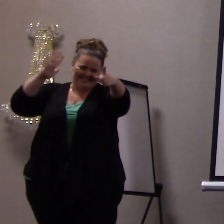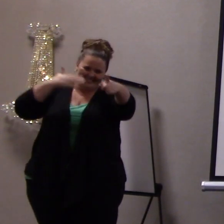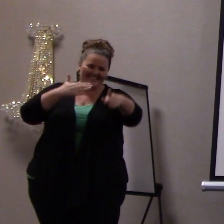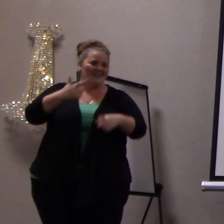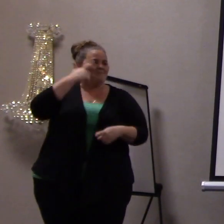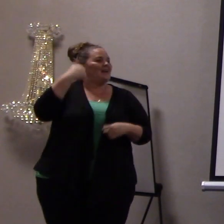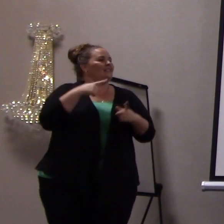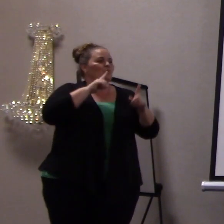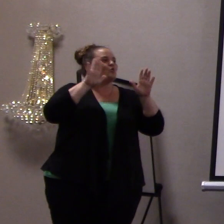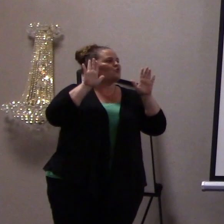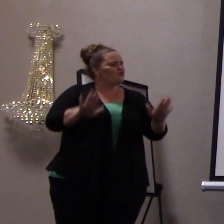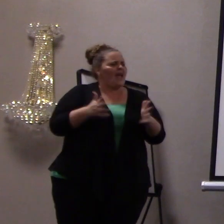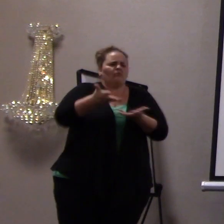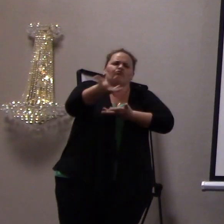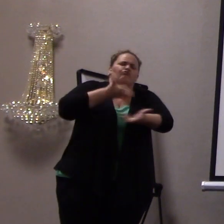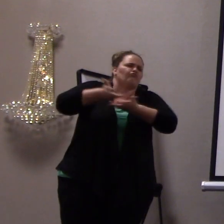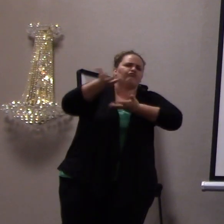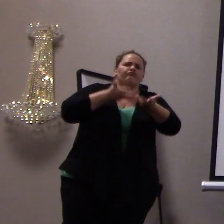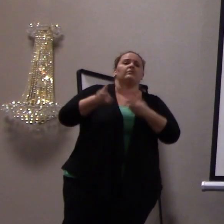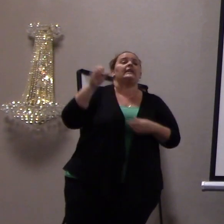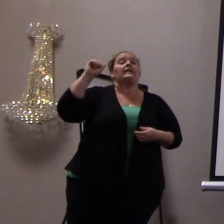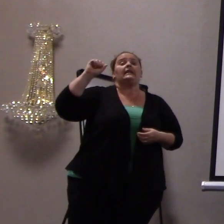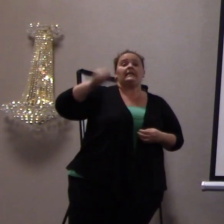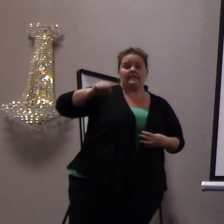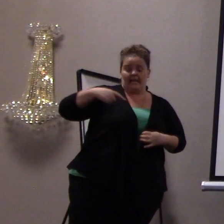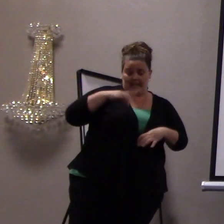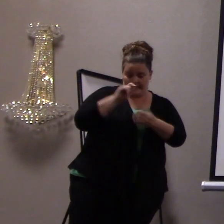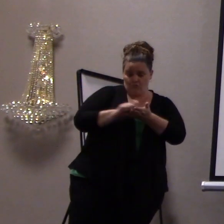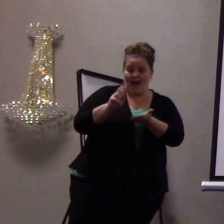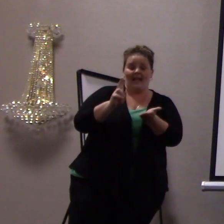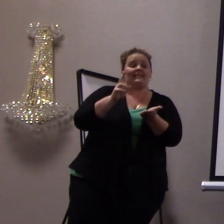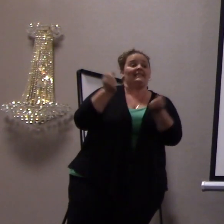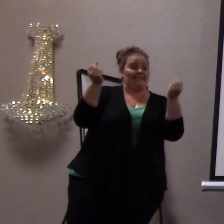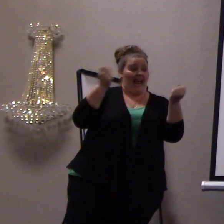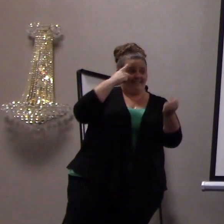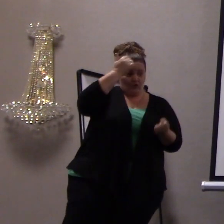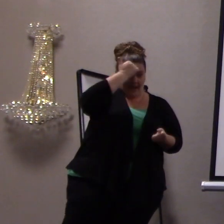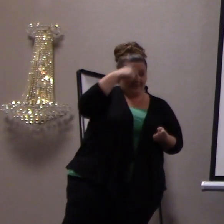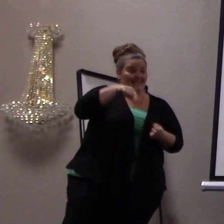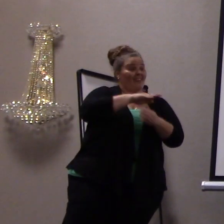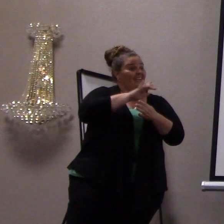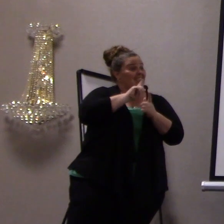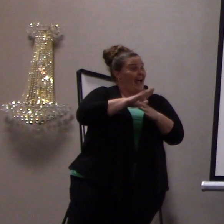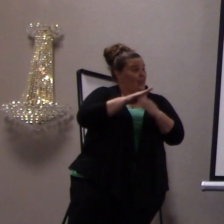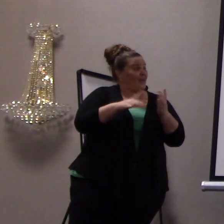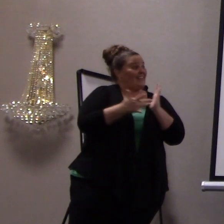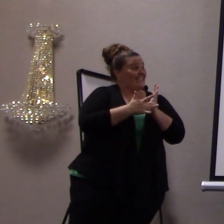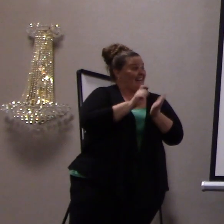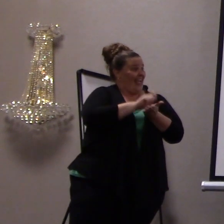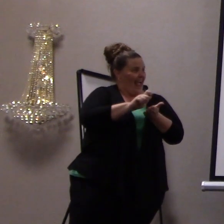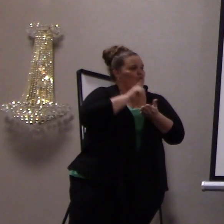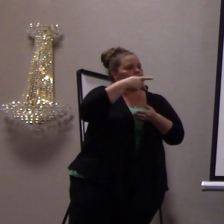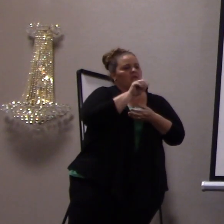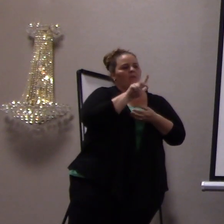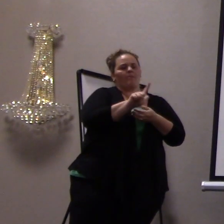You guys were great. It's highly interactive. Yes, I did write something for dummies, and here at Silent Weekend, the technical editor for the book is here,